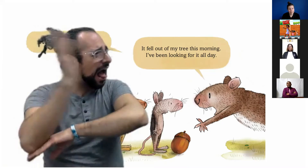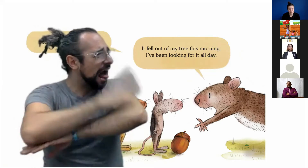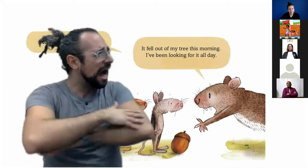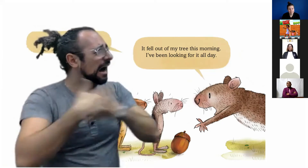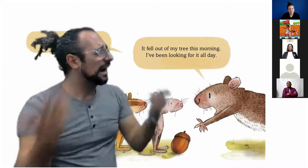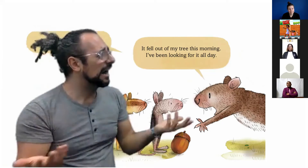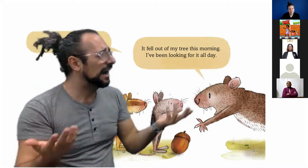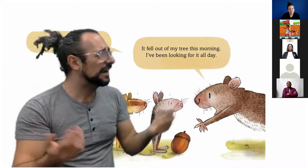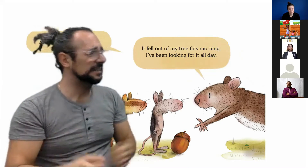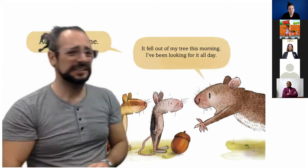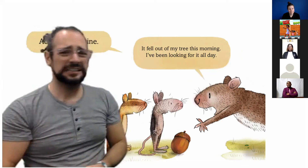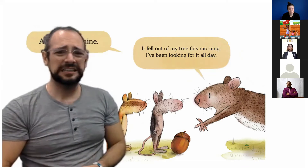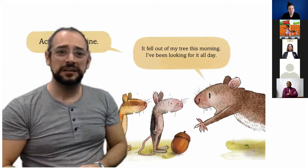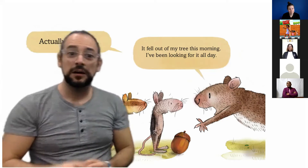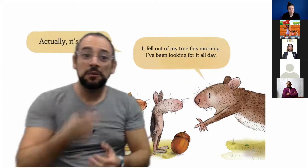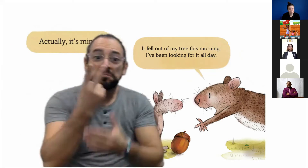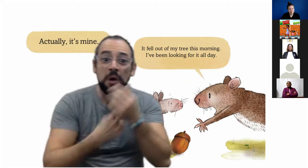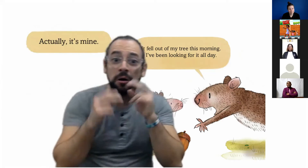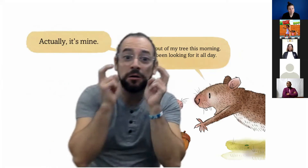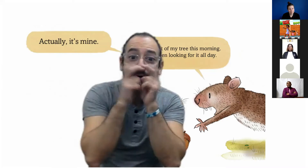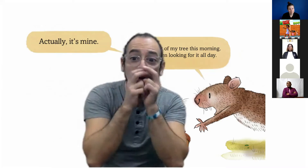Couldn't find it.